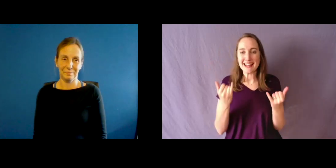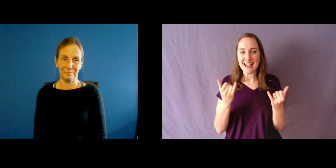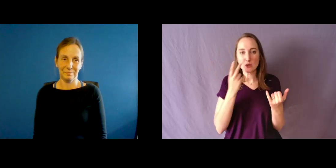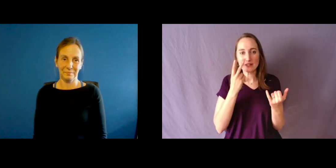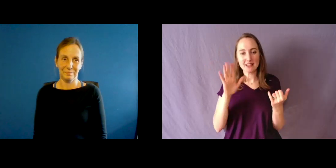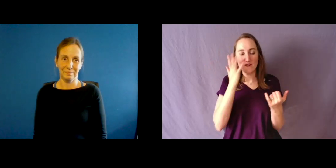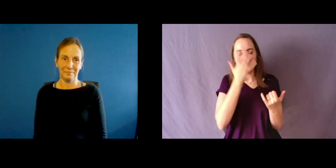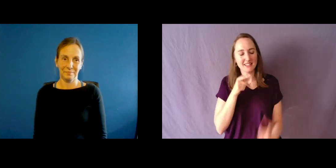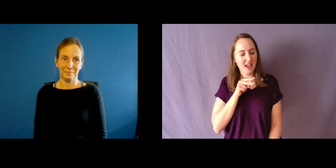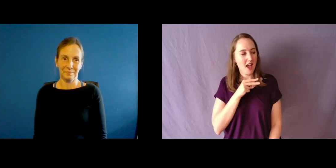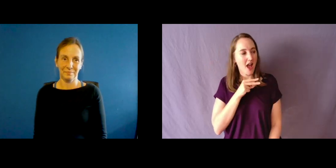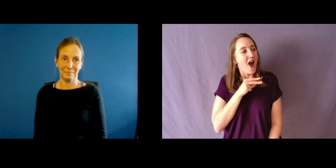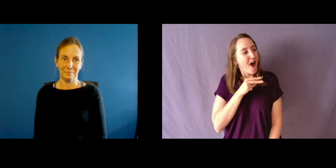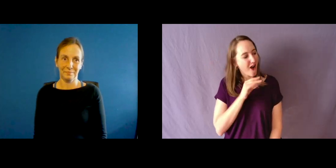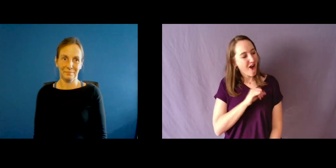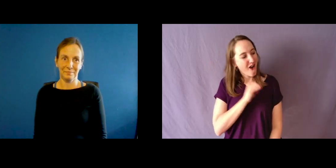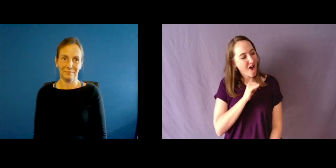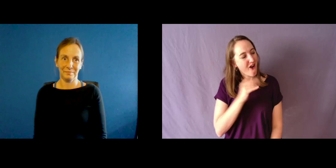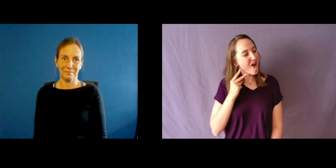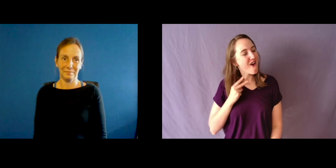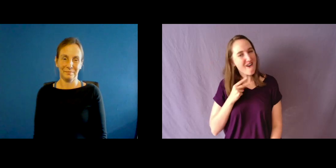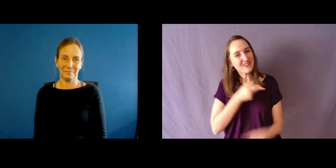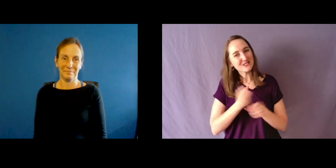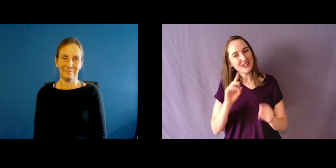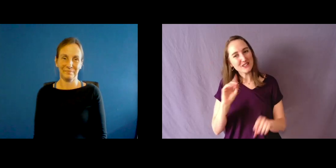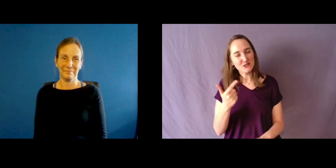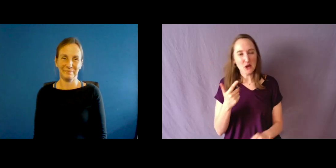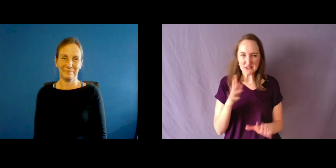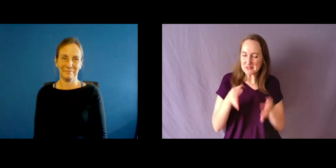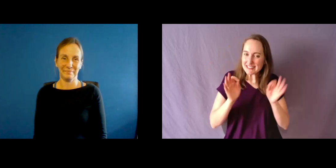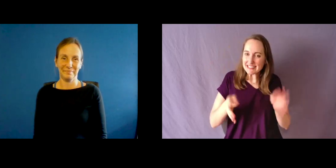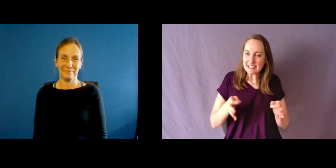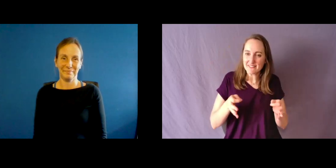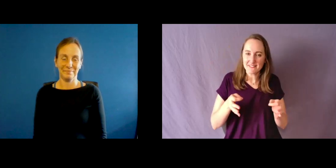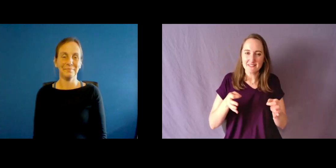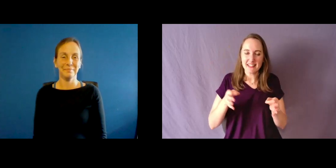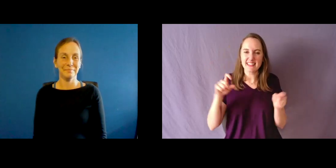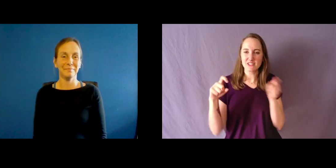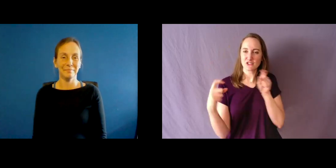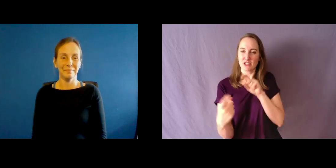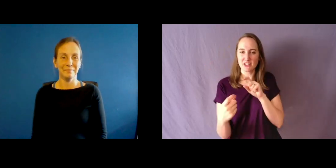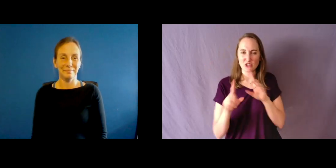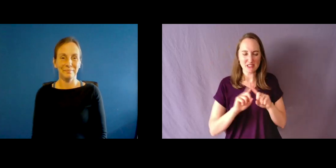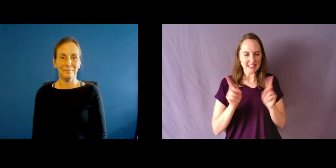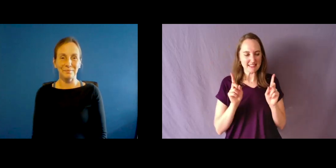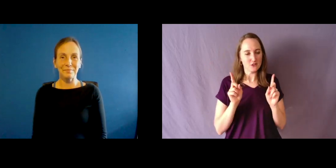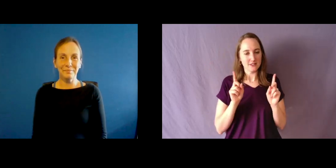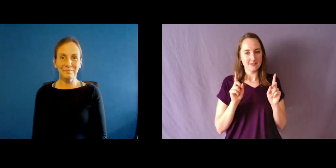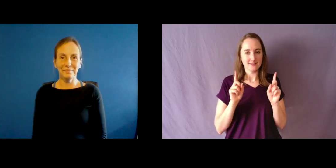turn to like, oh, okay, it's a rescue dog. So yeah, there is definitely a change and a